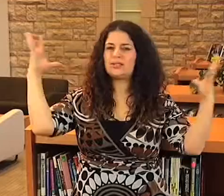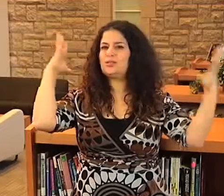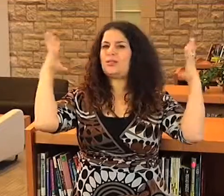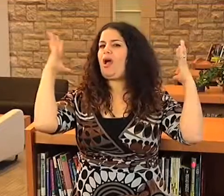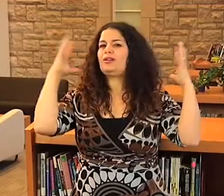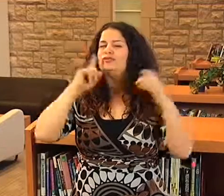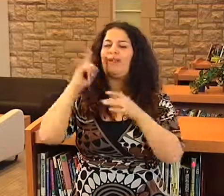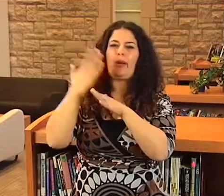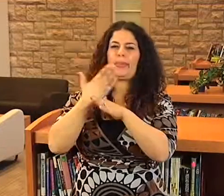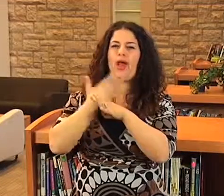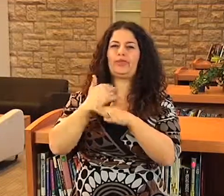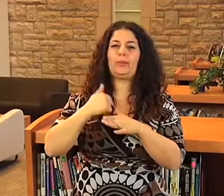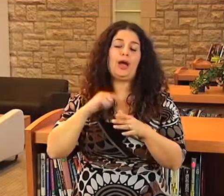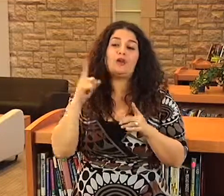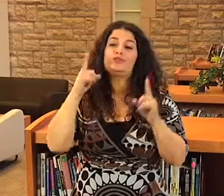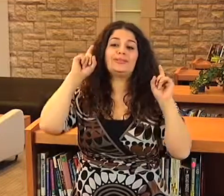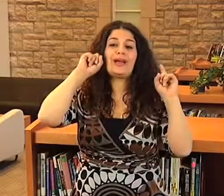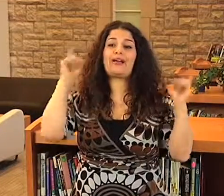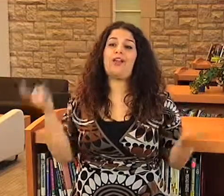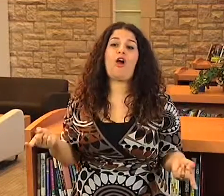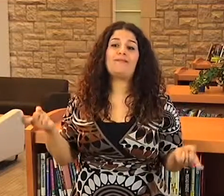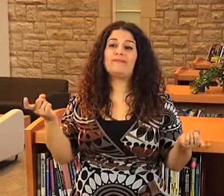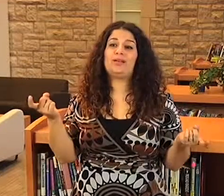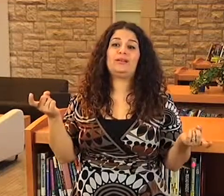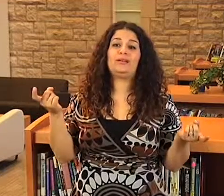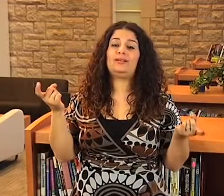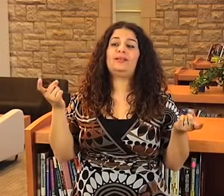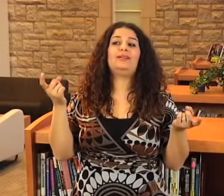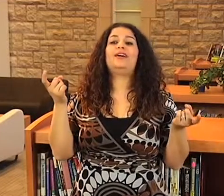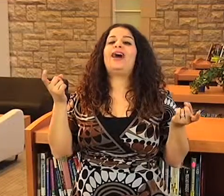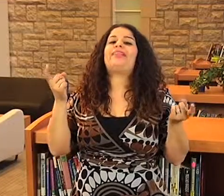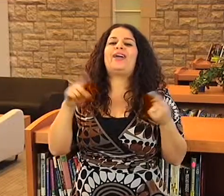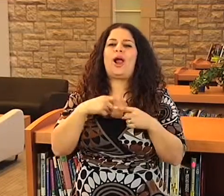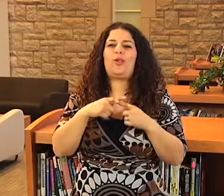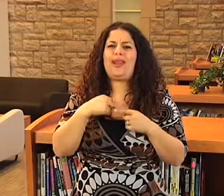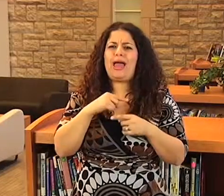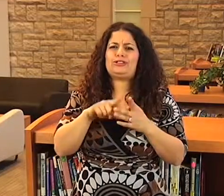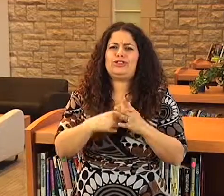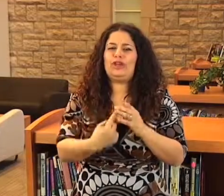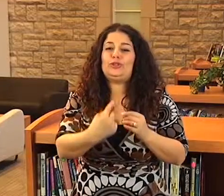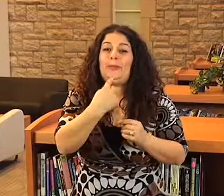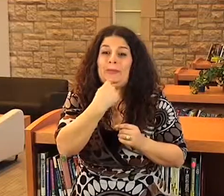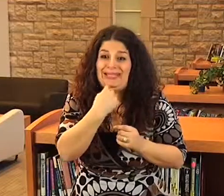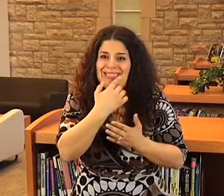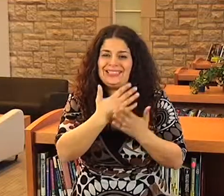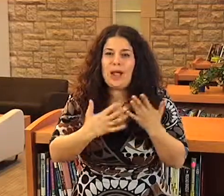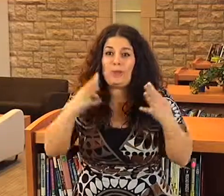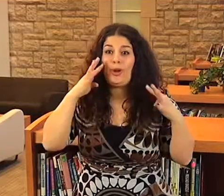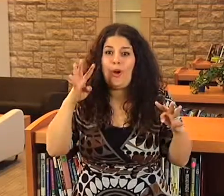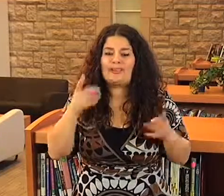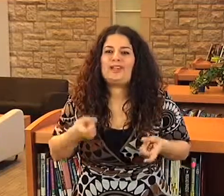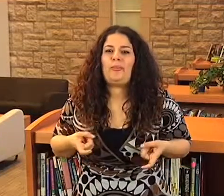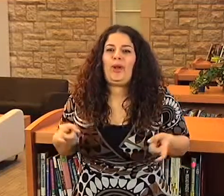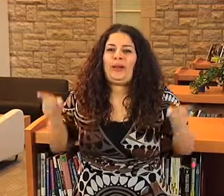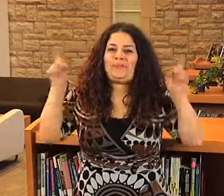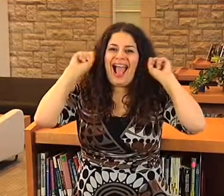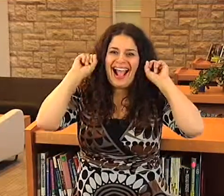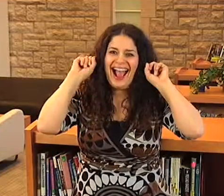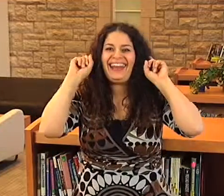the environment was very noisy and it was bothering me a lot, so I just took them off. And then I started to miss some of